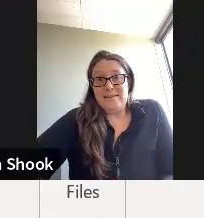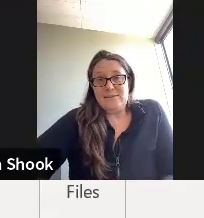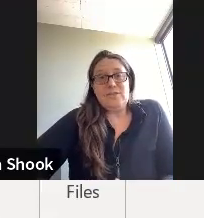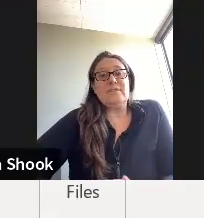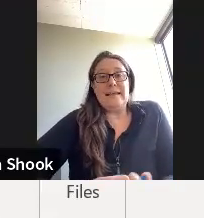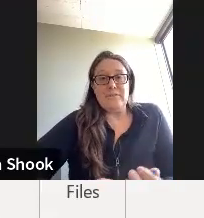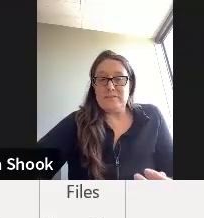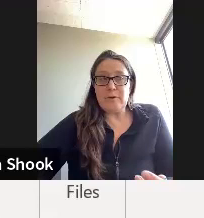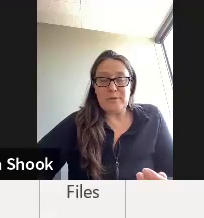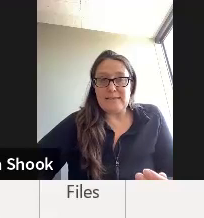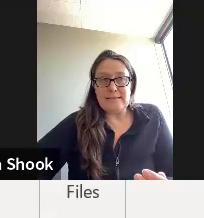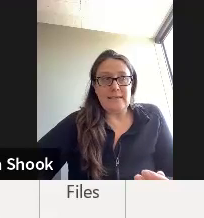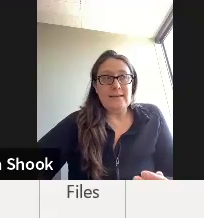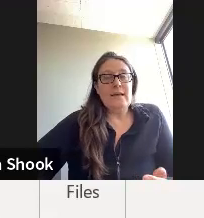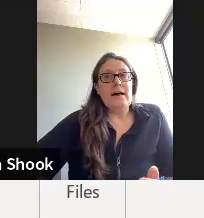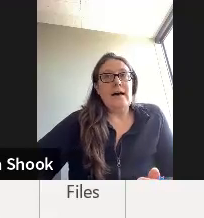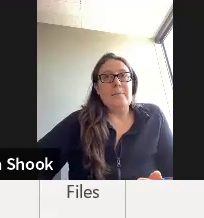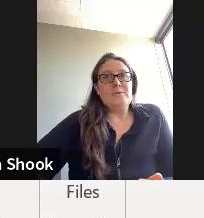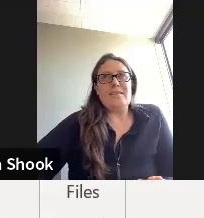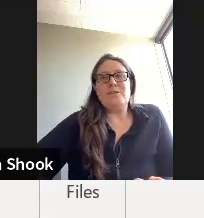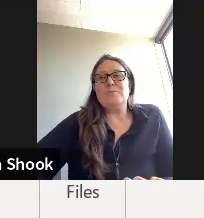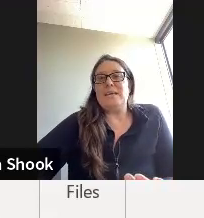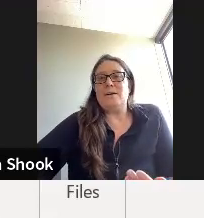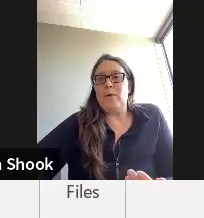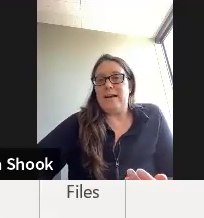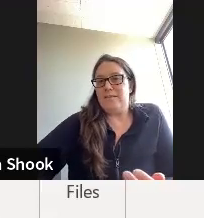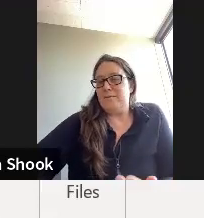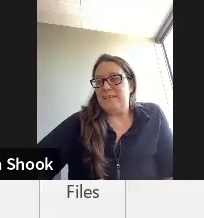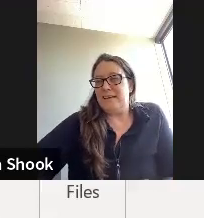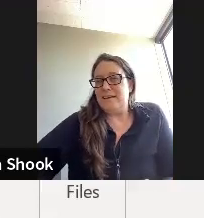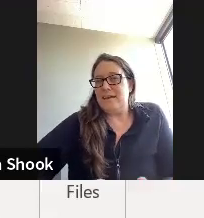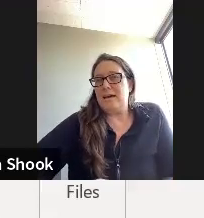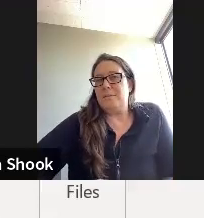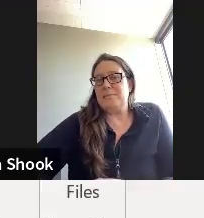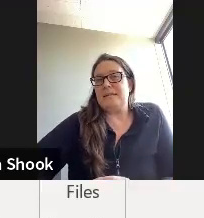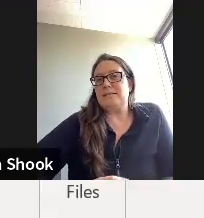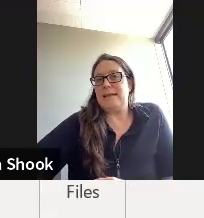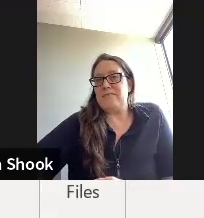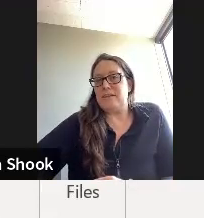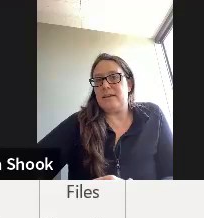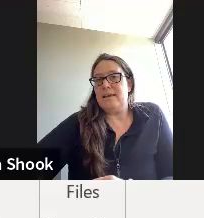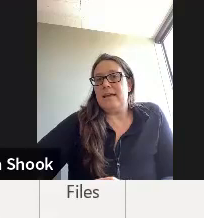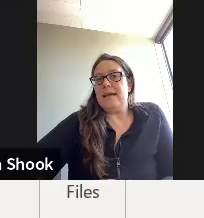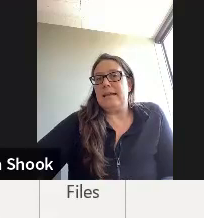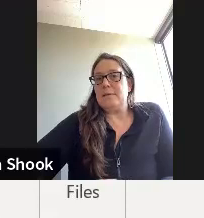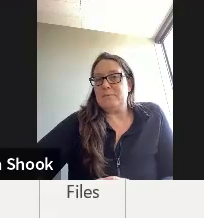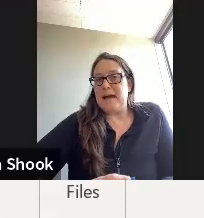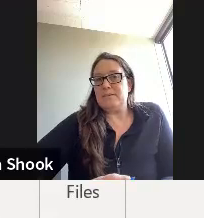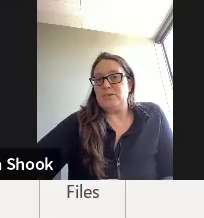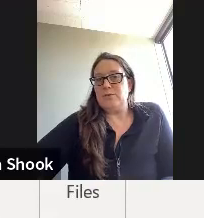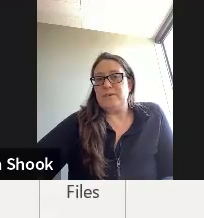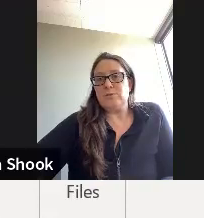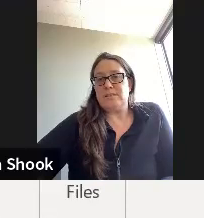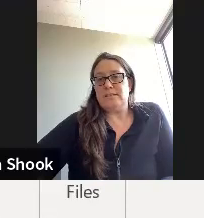take certain levels of complexity. So I think just being aware that really it comes back to staffing and it comes